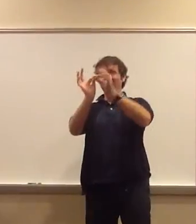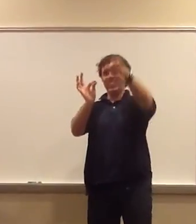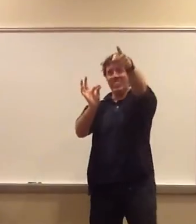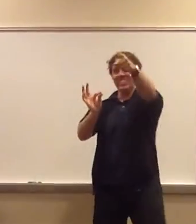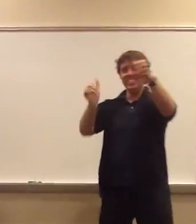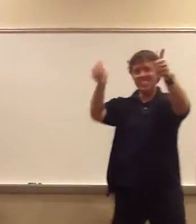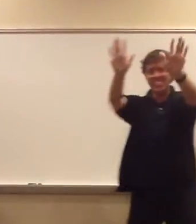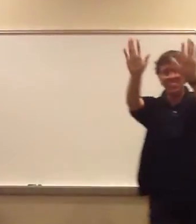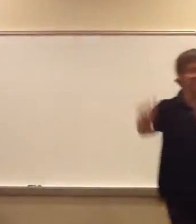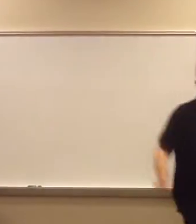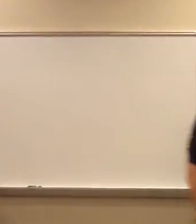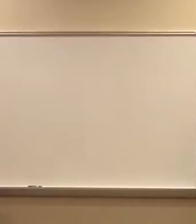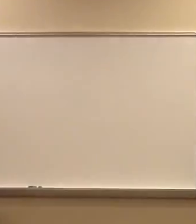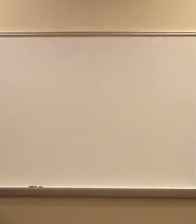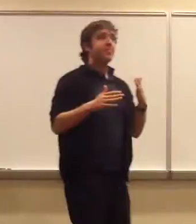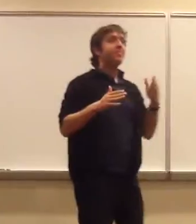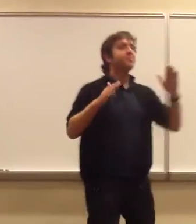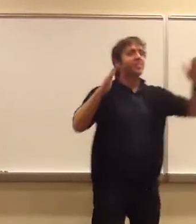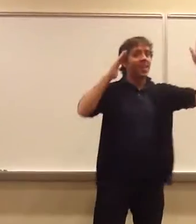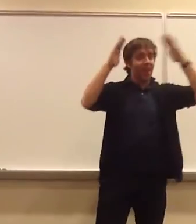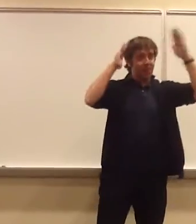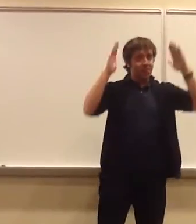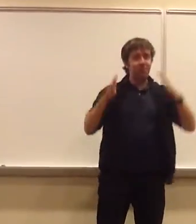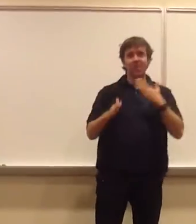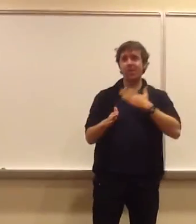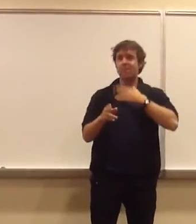front, but I didn't want to come to the front of the room.